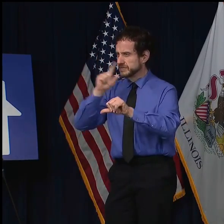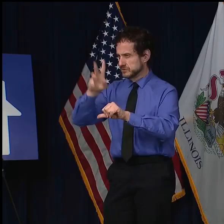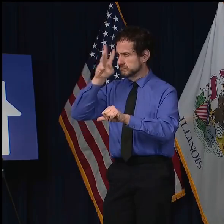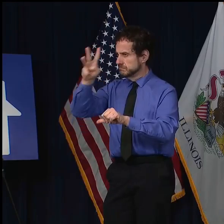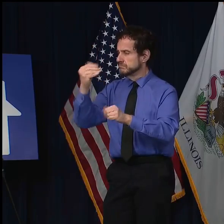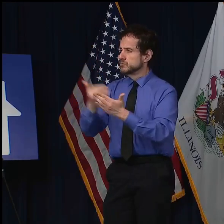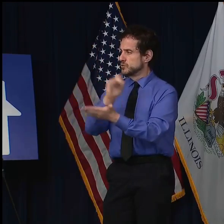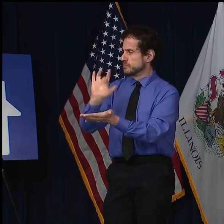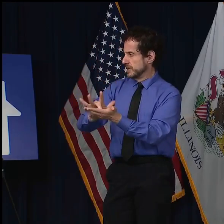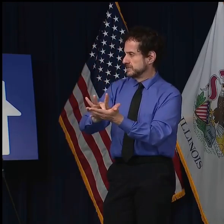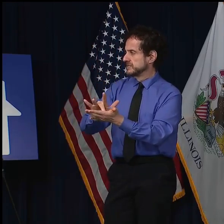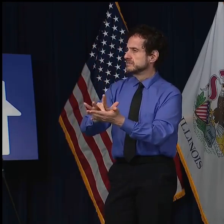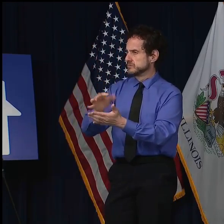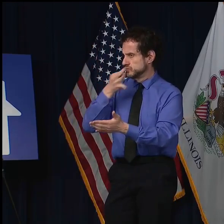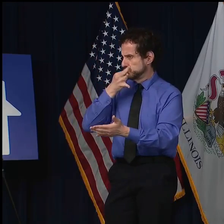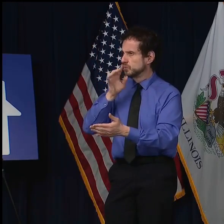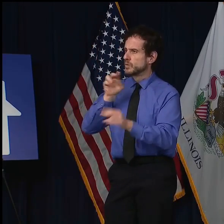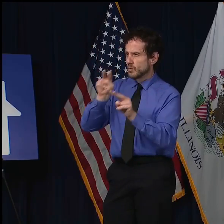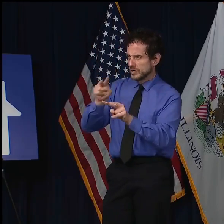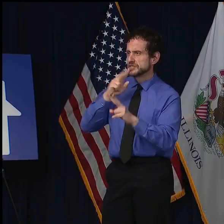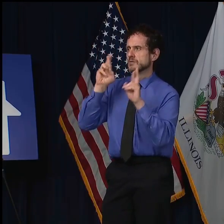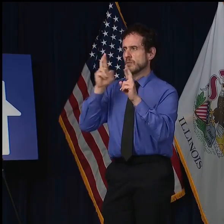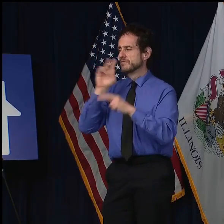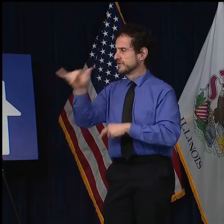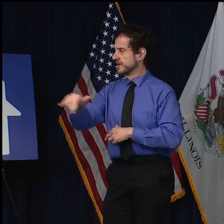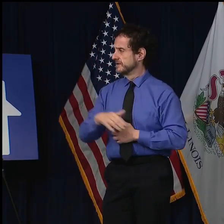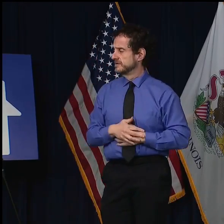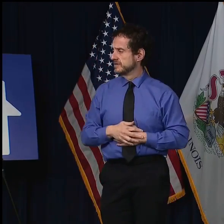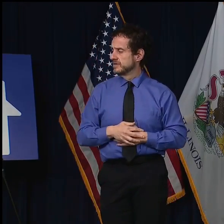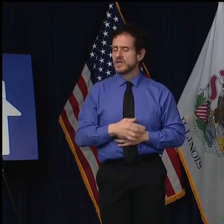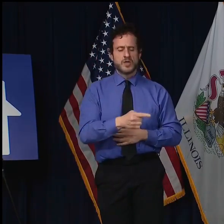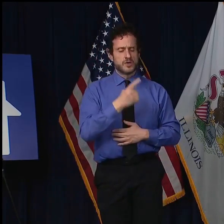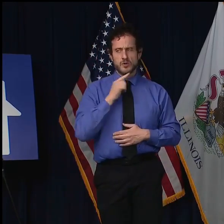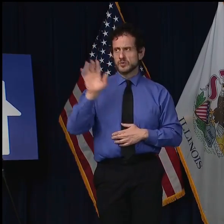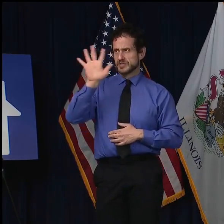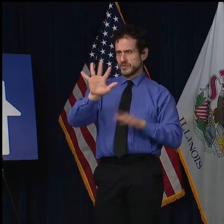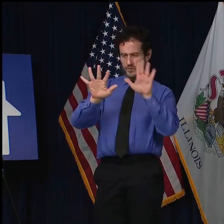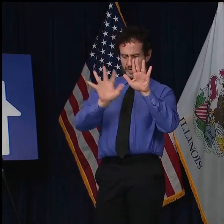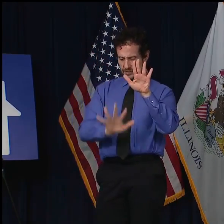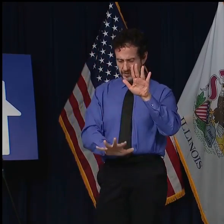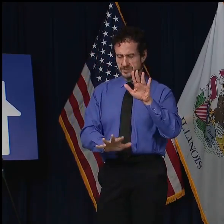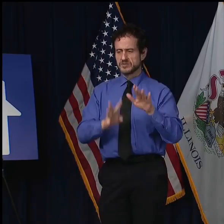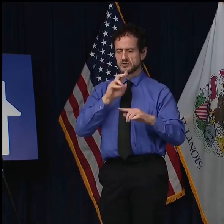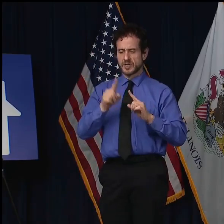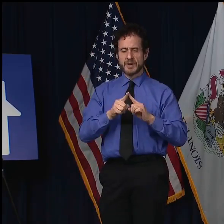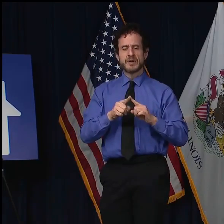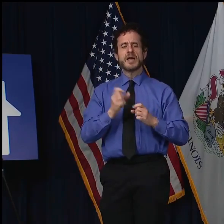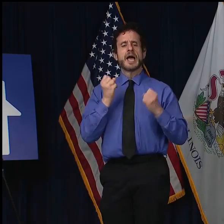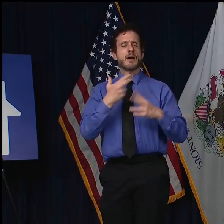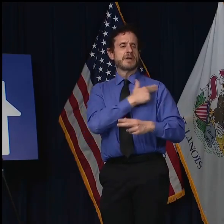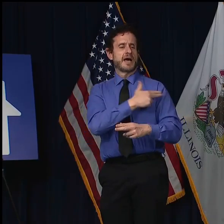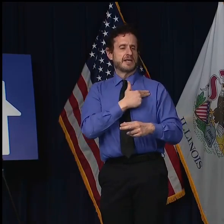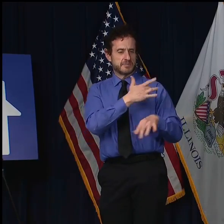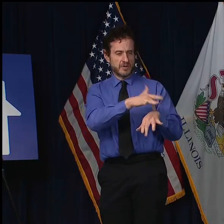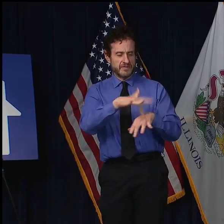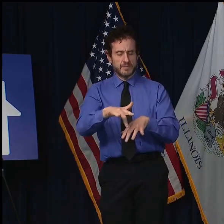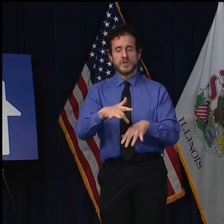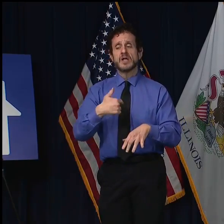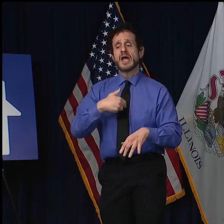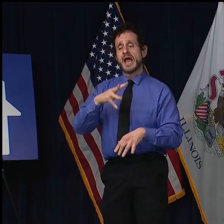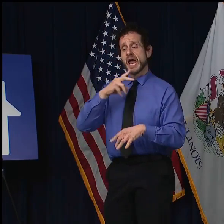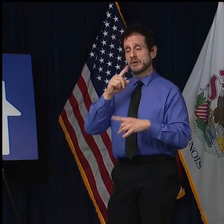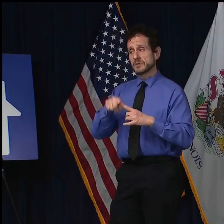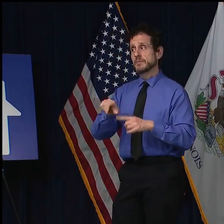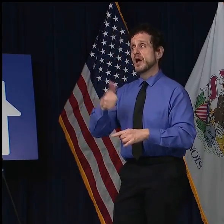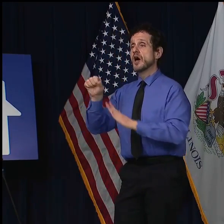Molly Parker at the Southern Illinoisan, you explained that your restore regions are in part about hospital availability. Are you also looking at available beds in